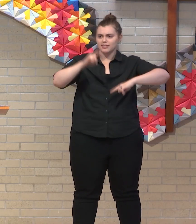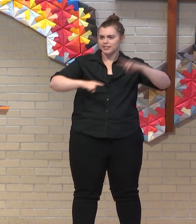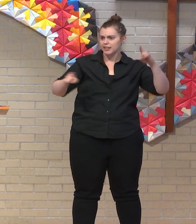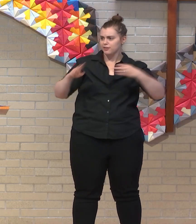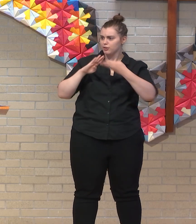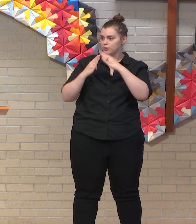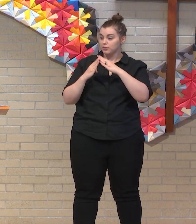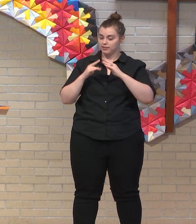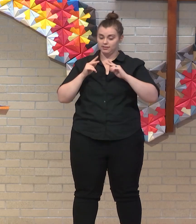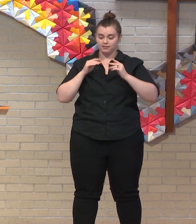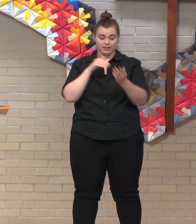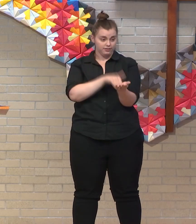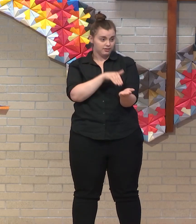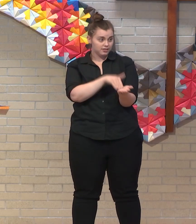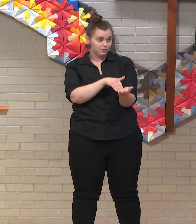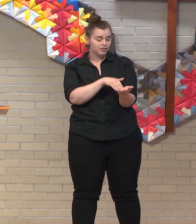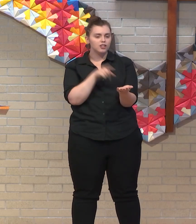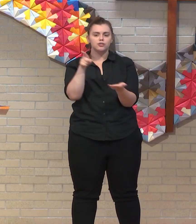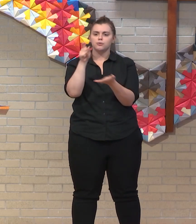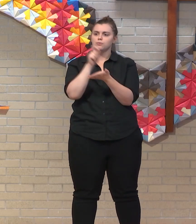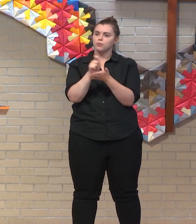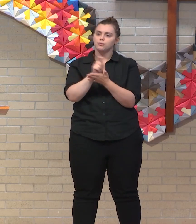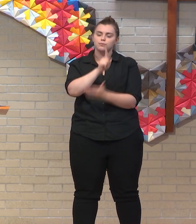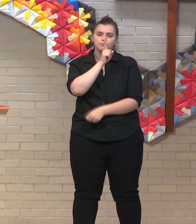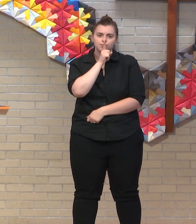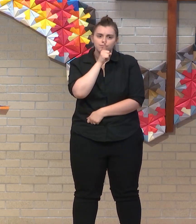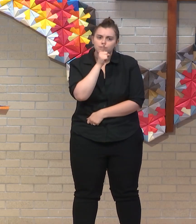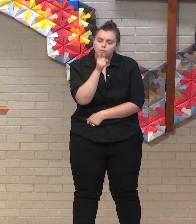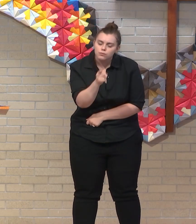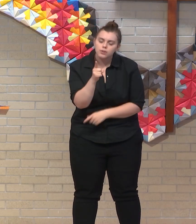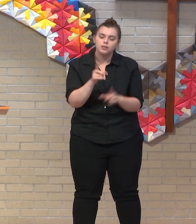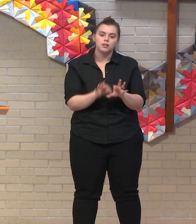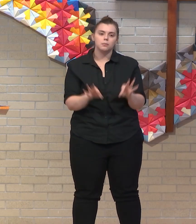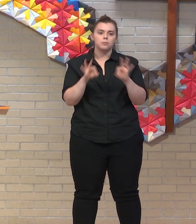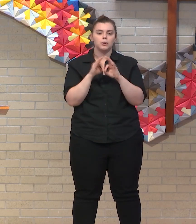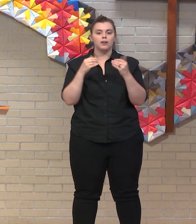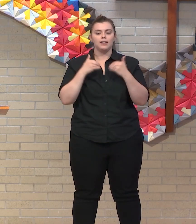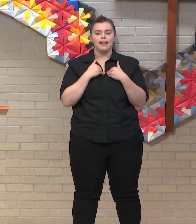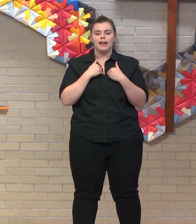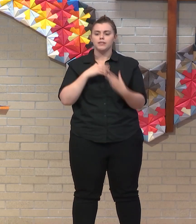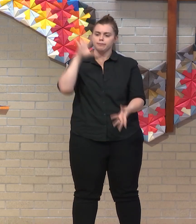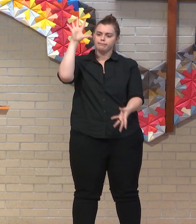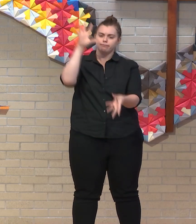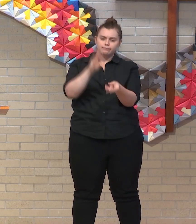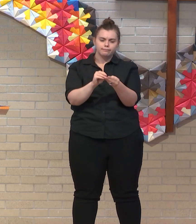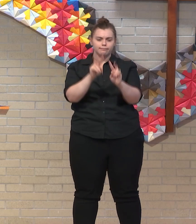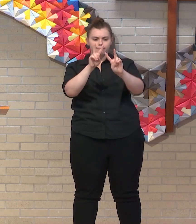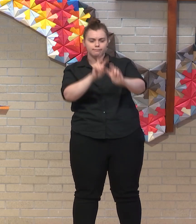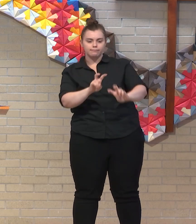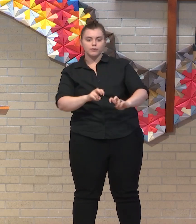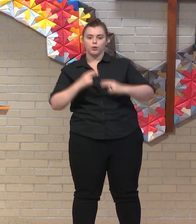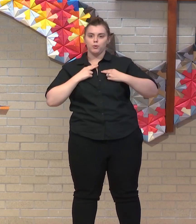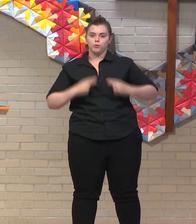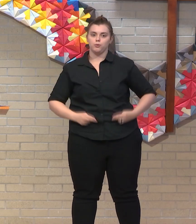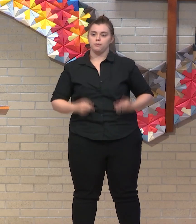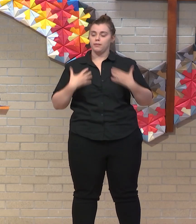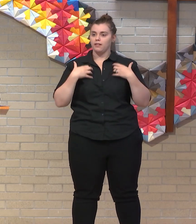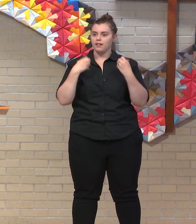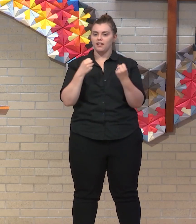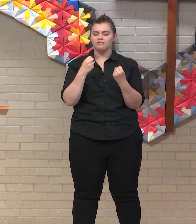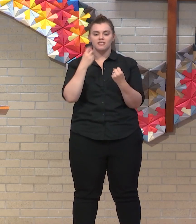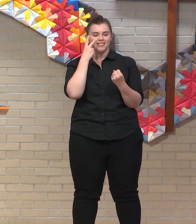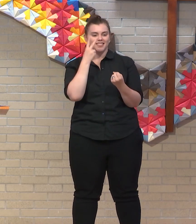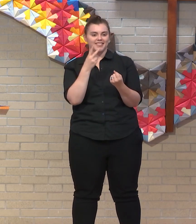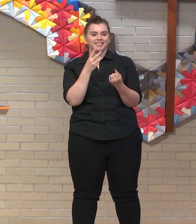as a physician and wrote that it is imperative for her to have a holistic approach to human health, seeing the divine